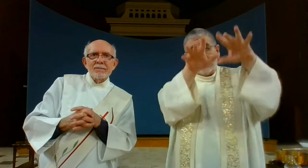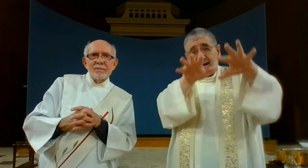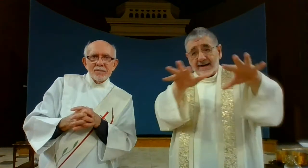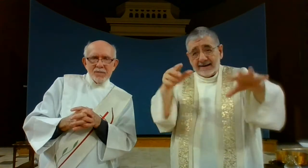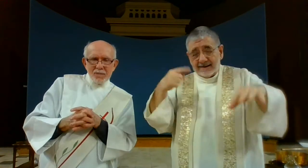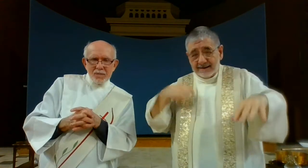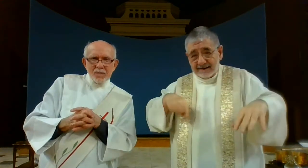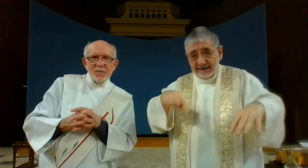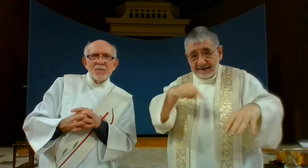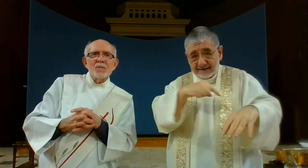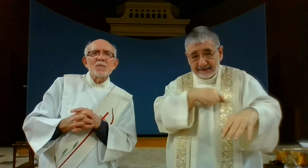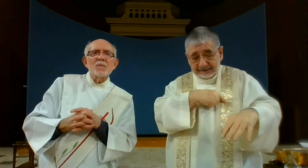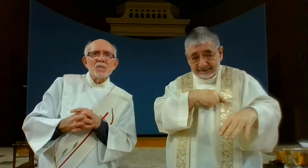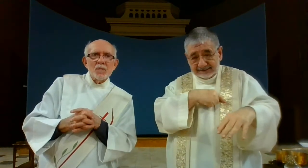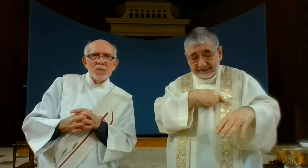shining down on us.